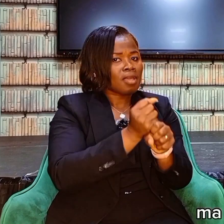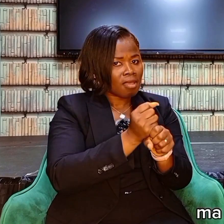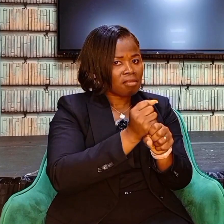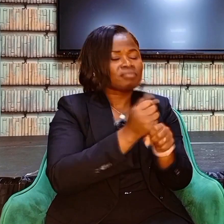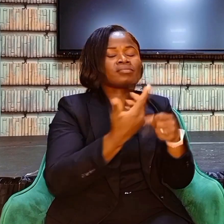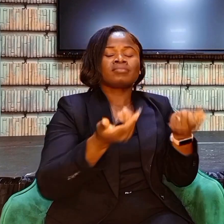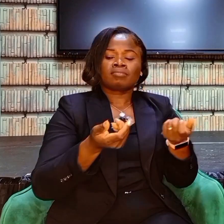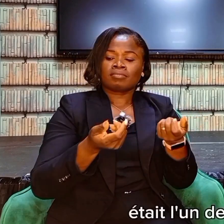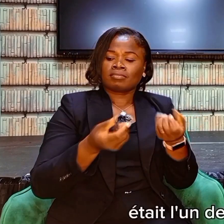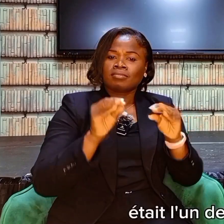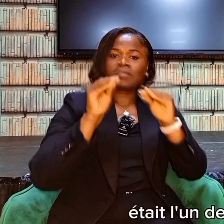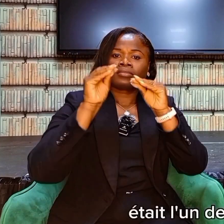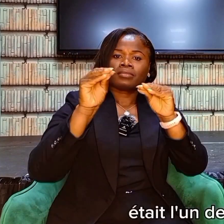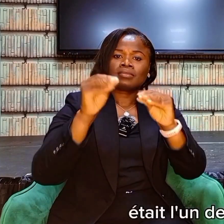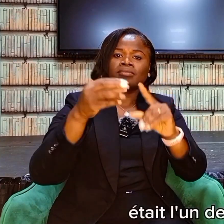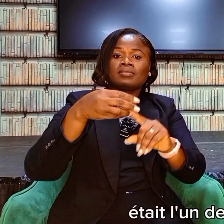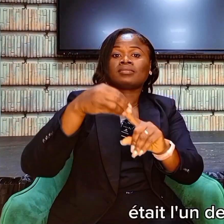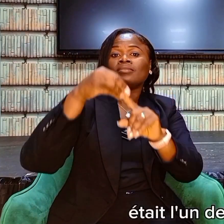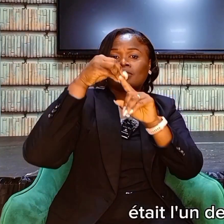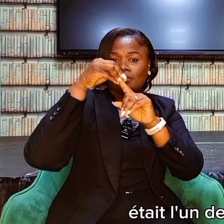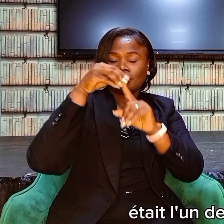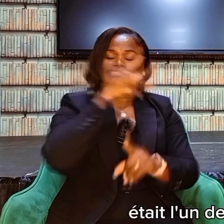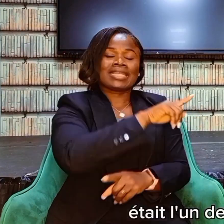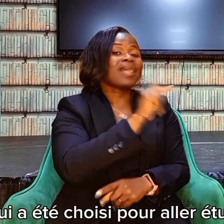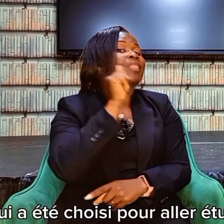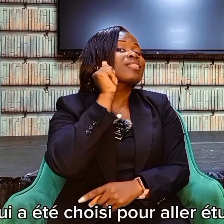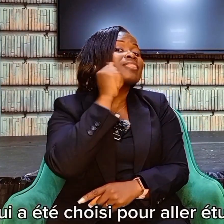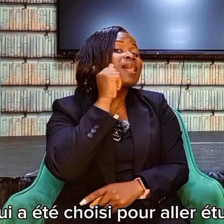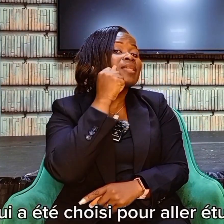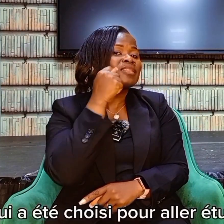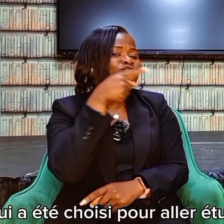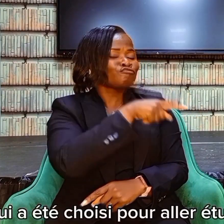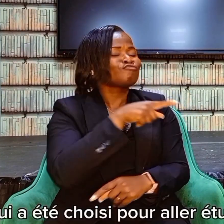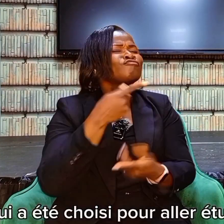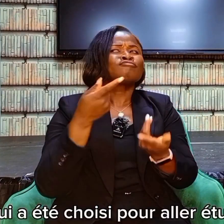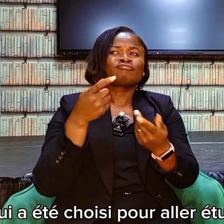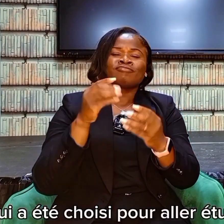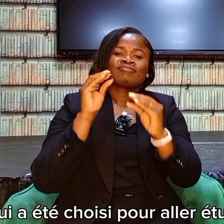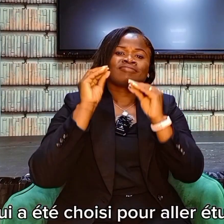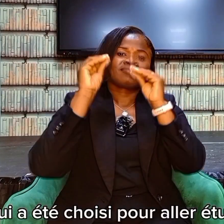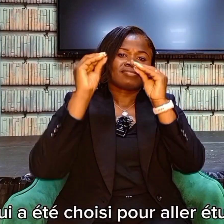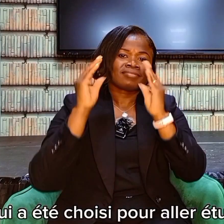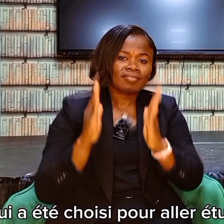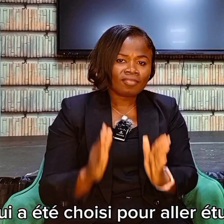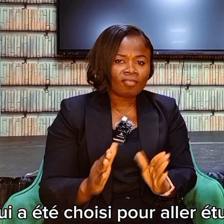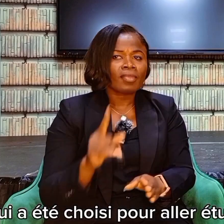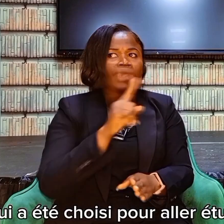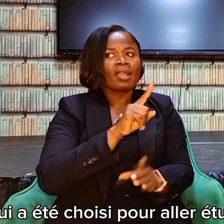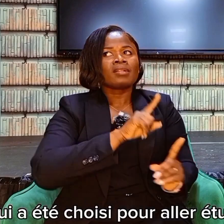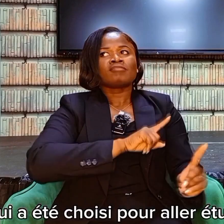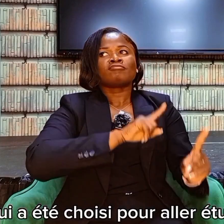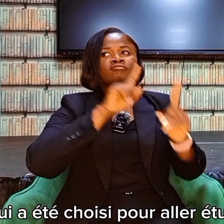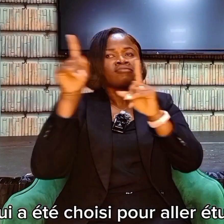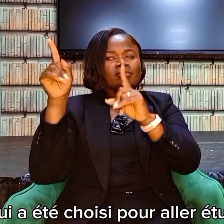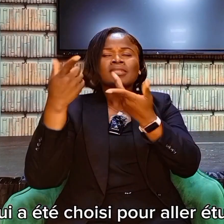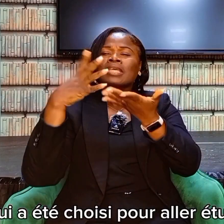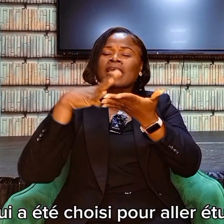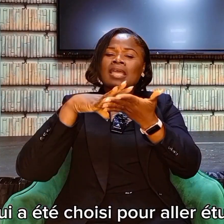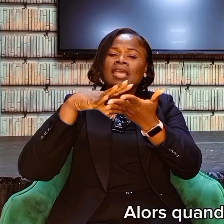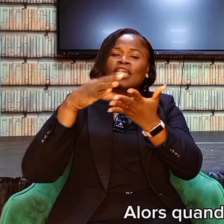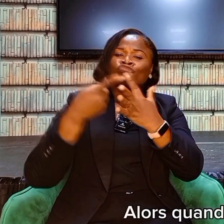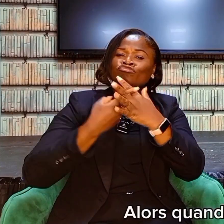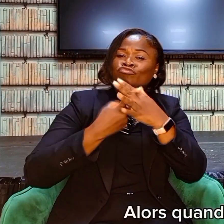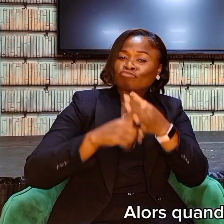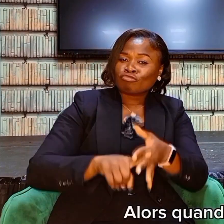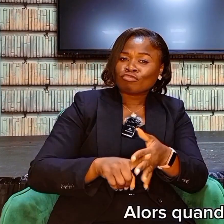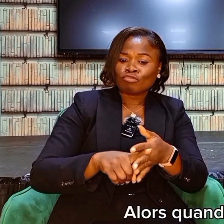aunt was one of the teachers who was chosen to go and study special needs education.